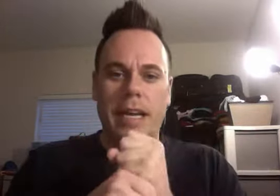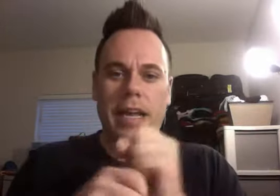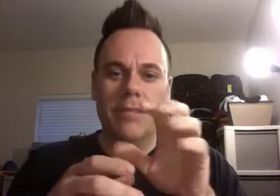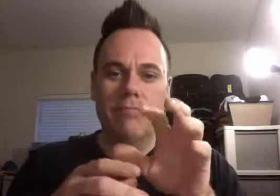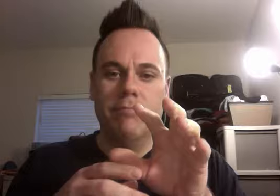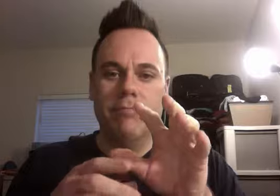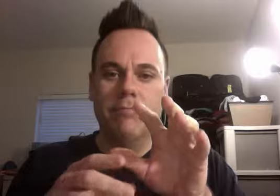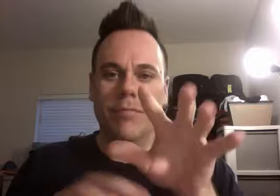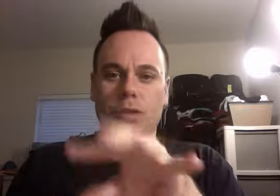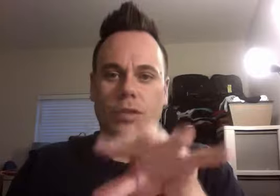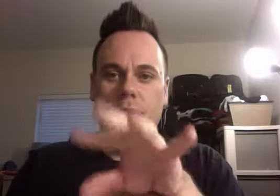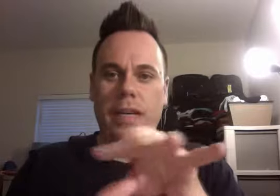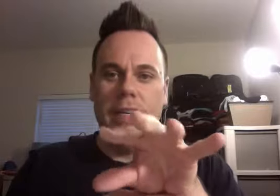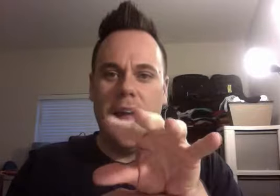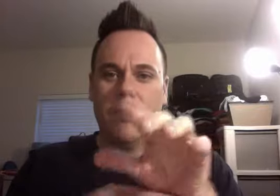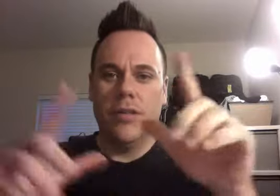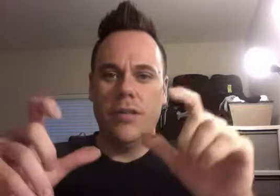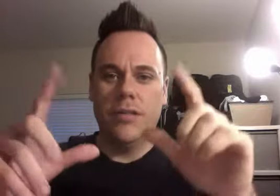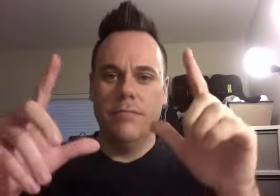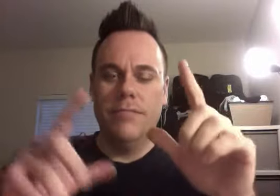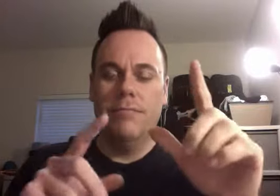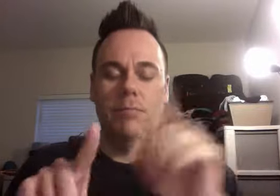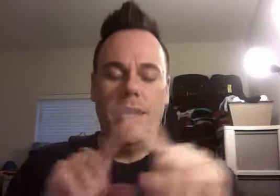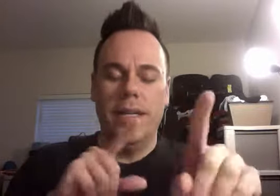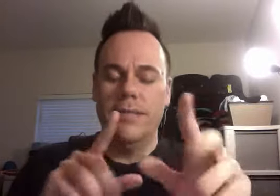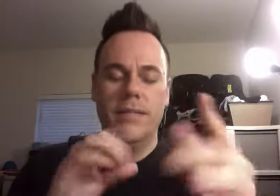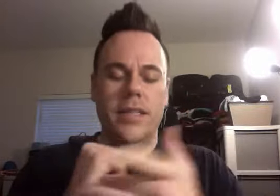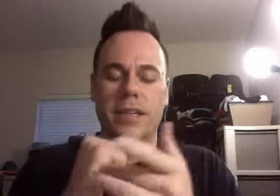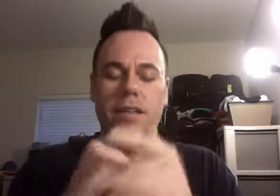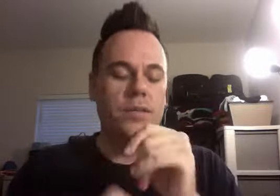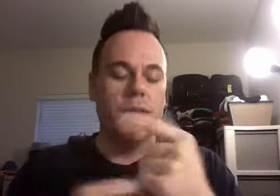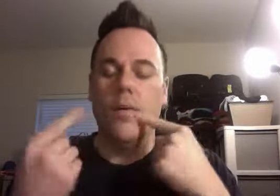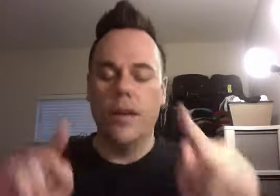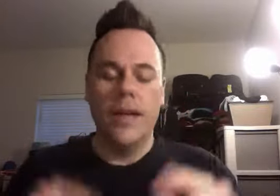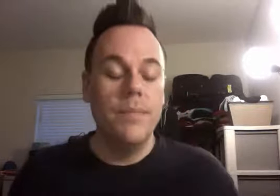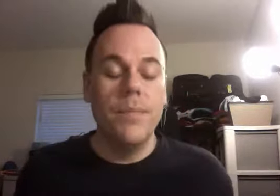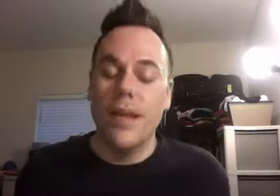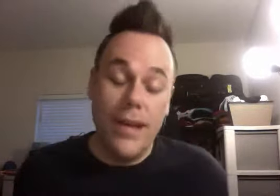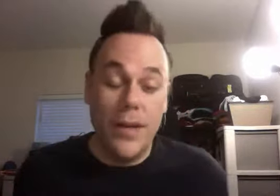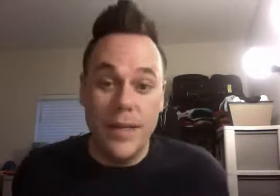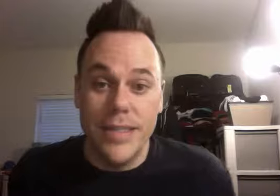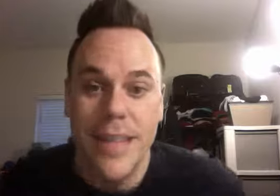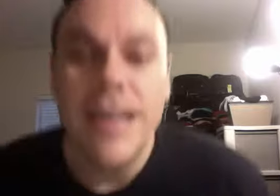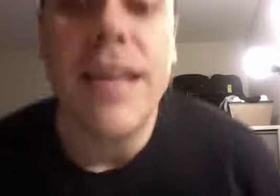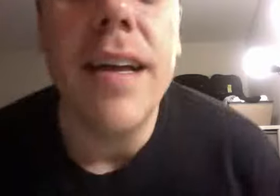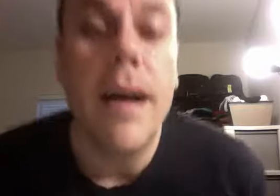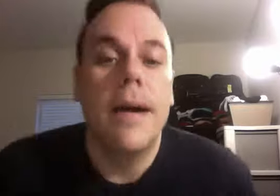a screen capture, but the technology was not working. Anyways,